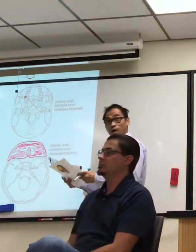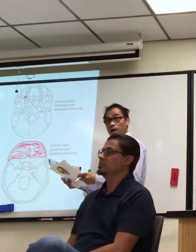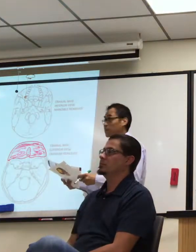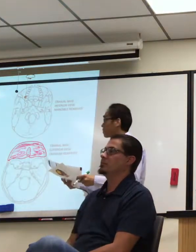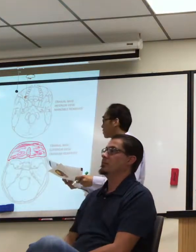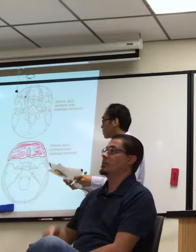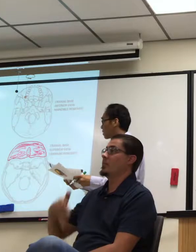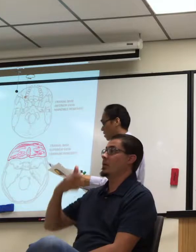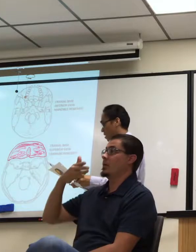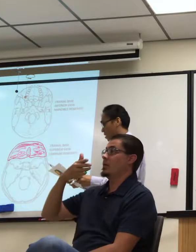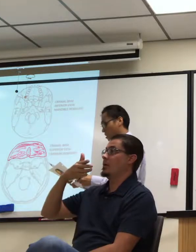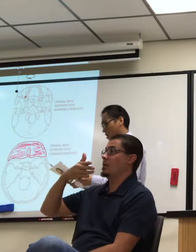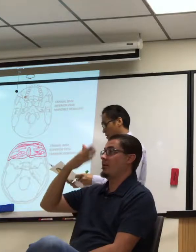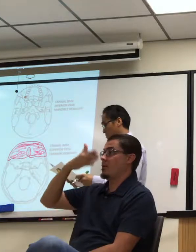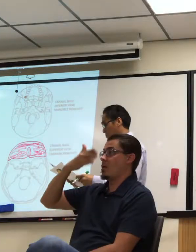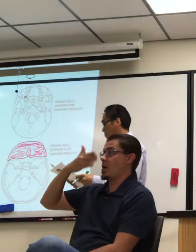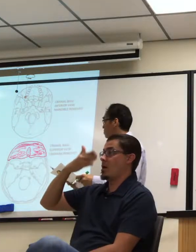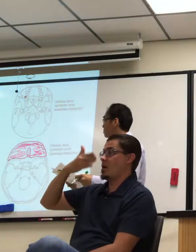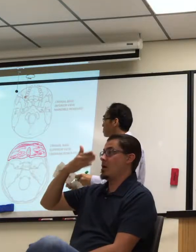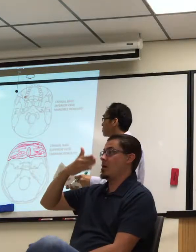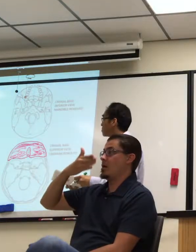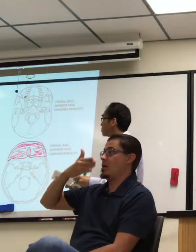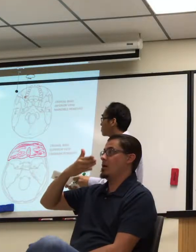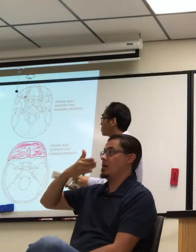From the front,